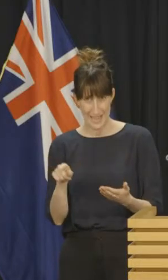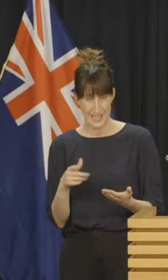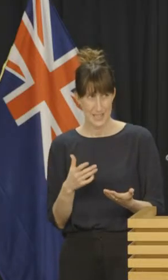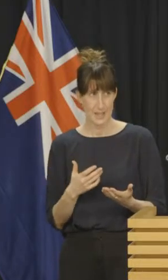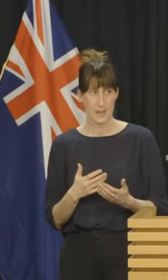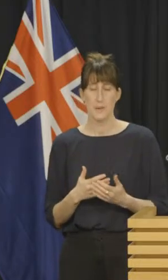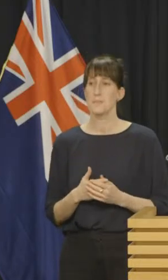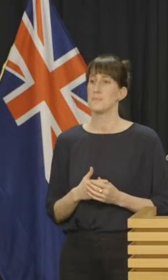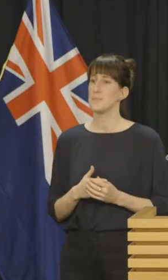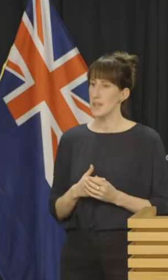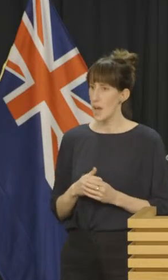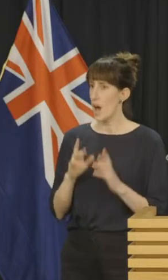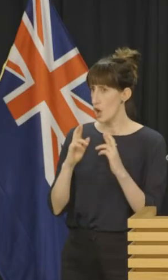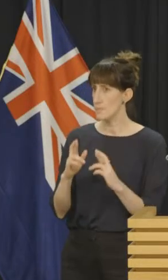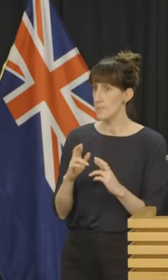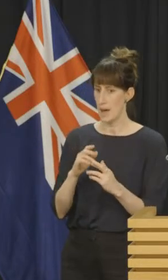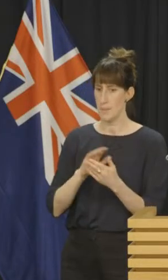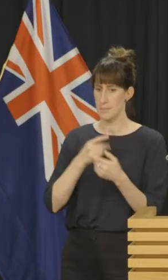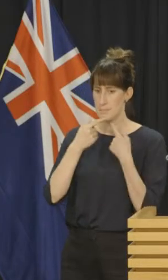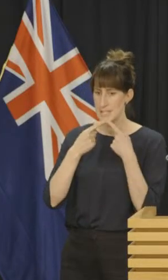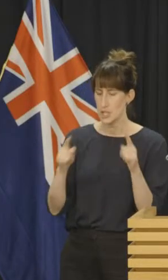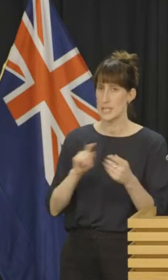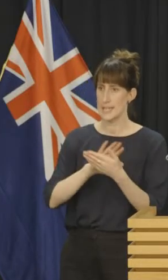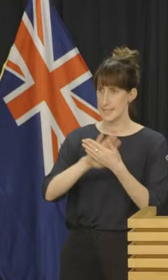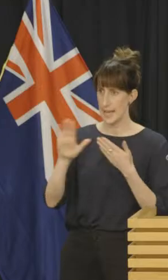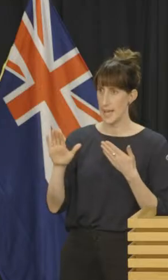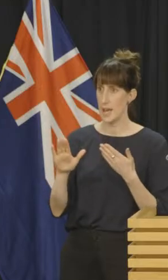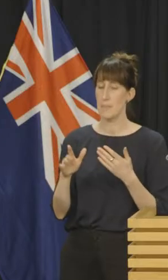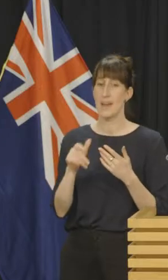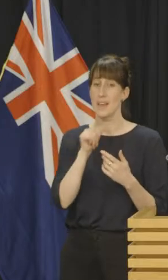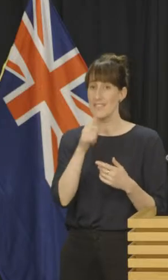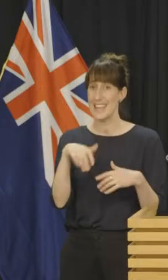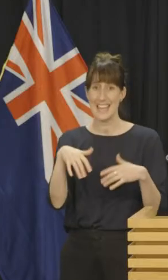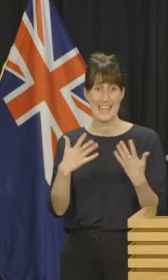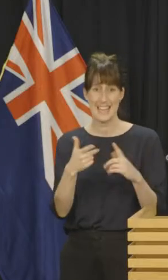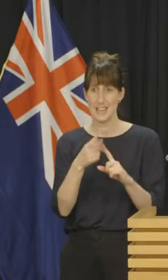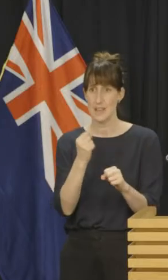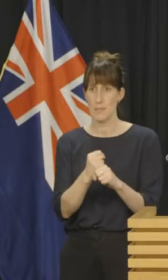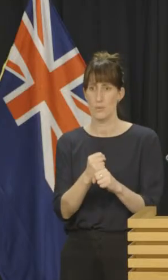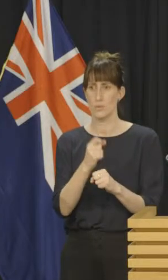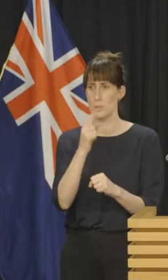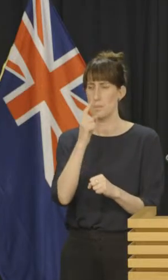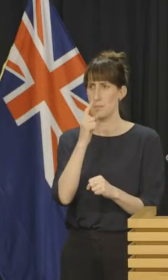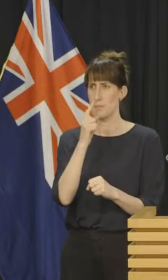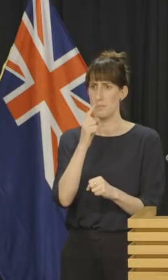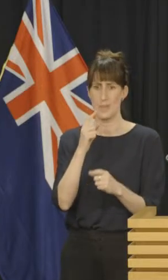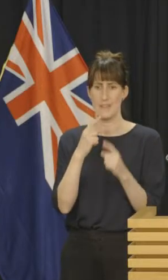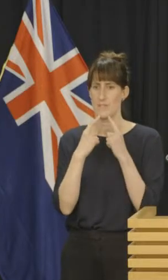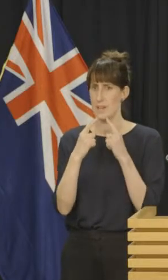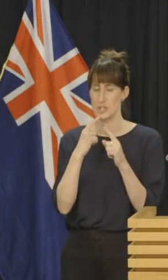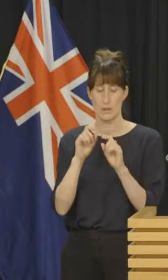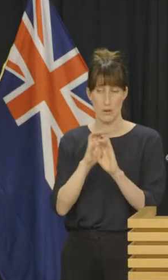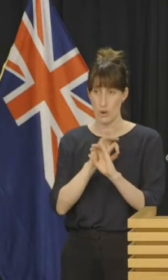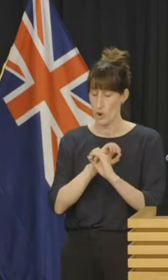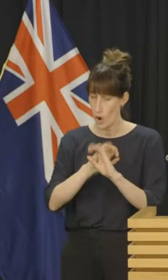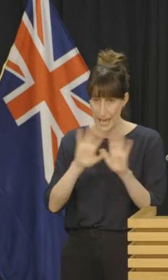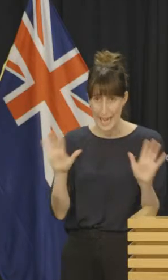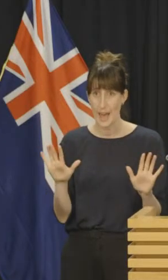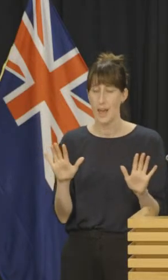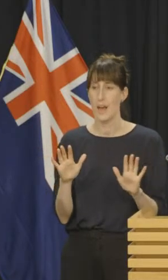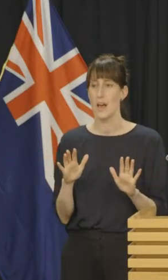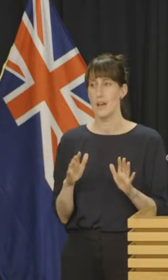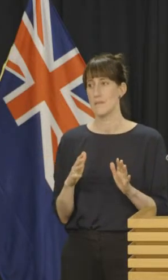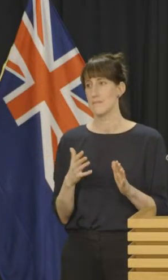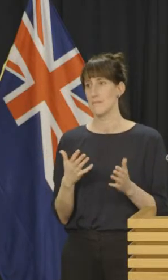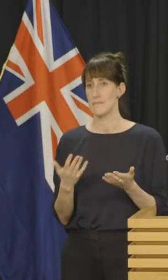been very clear from the centre, but if there are examples, as we've found right through this effort over the last 6 months, there may well